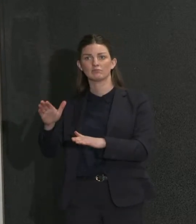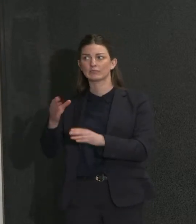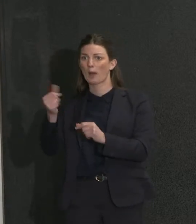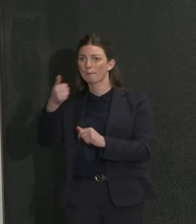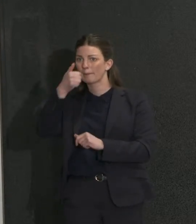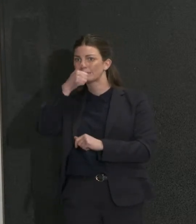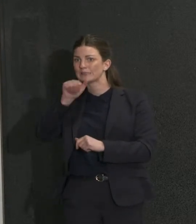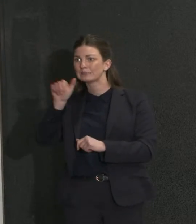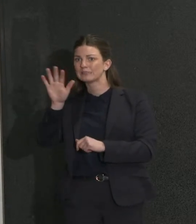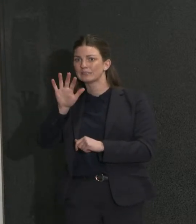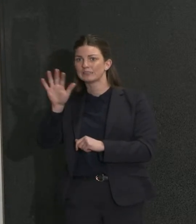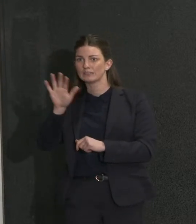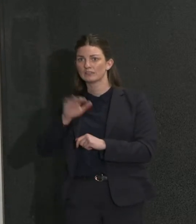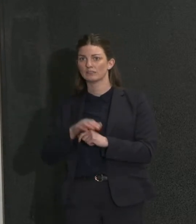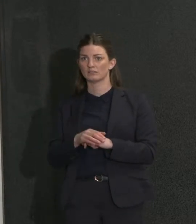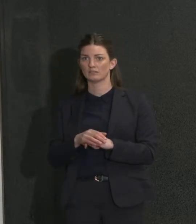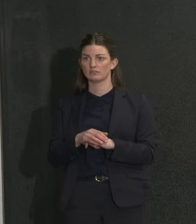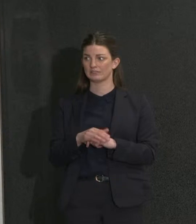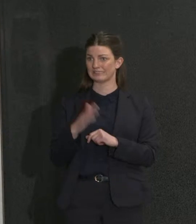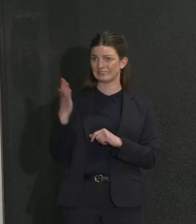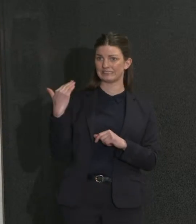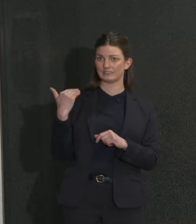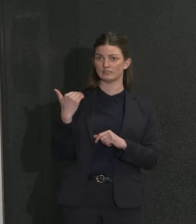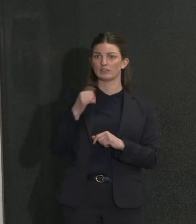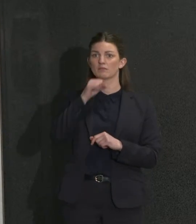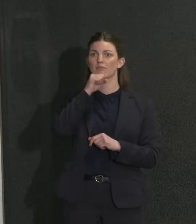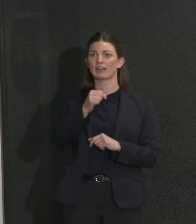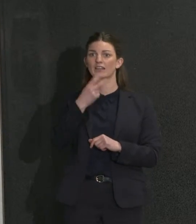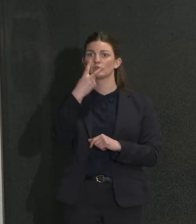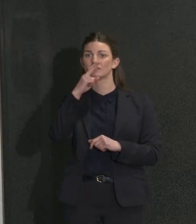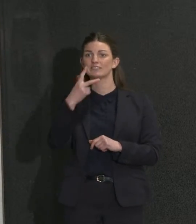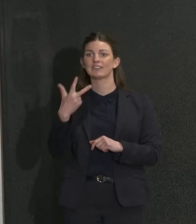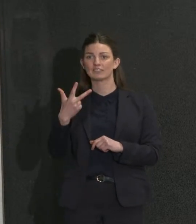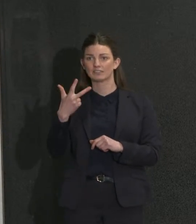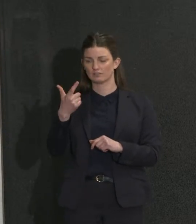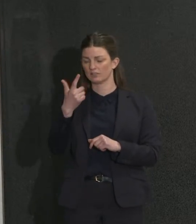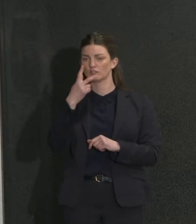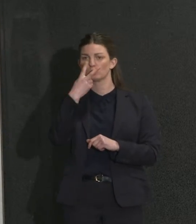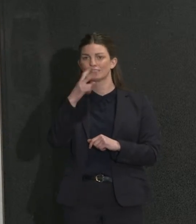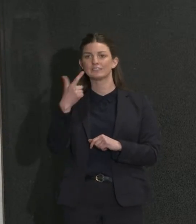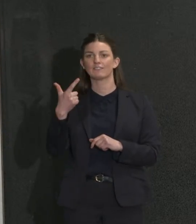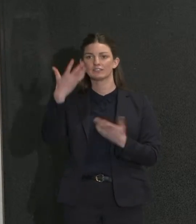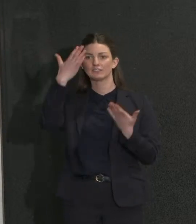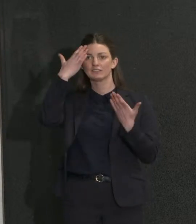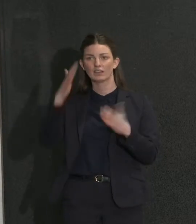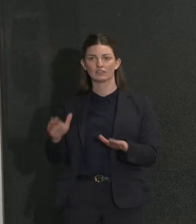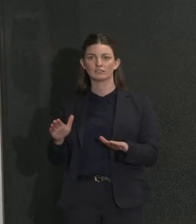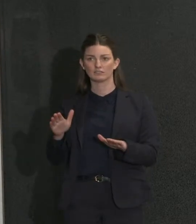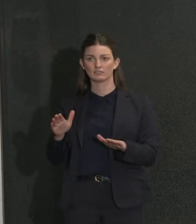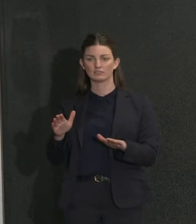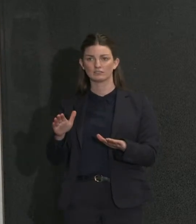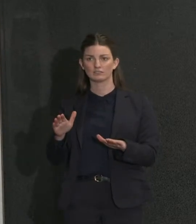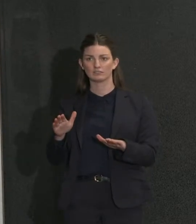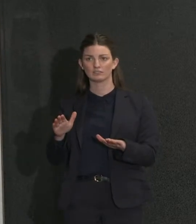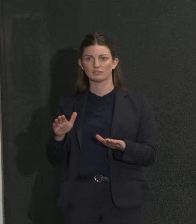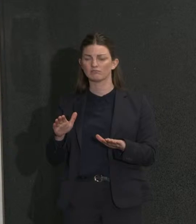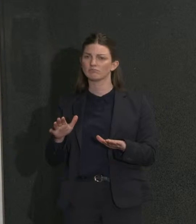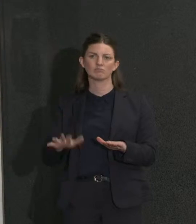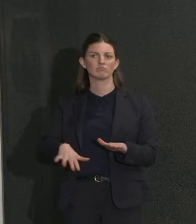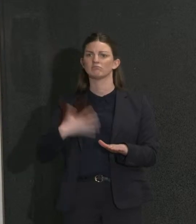just this week a gentleman in his 20s. You know, this will go where the vaccine isn't. We don't have enough people